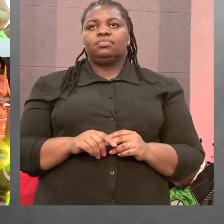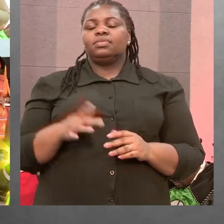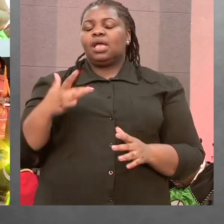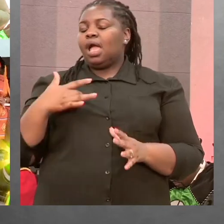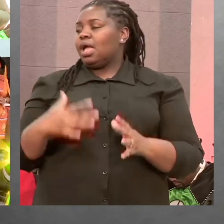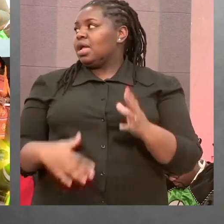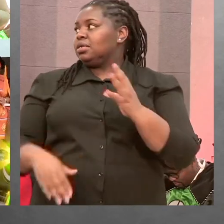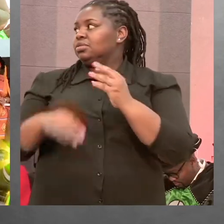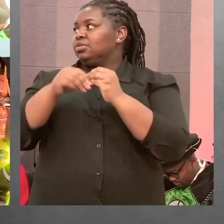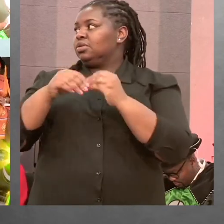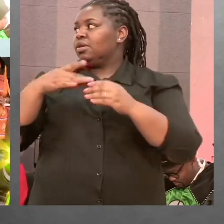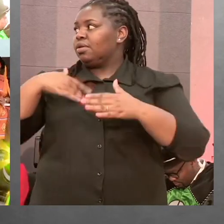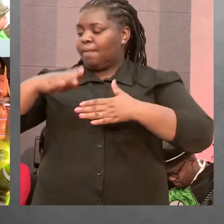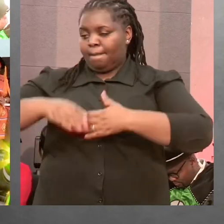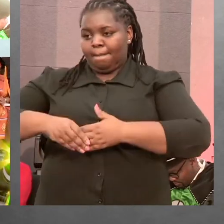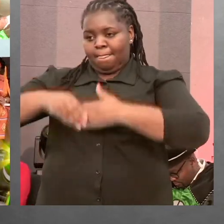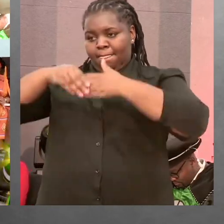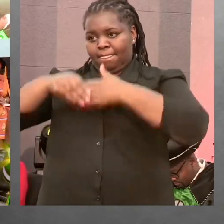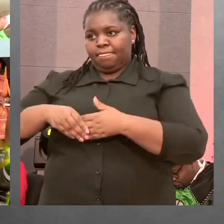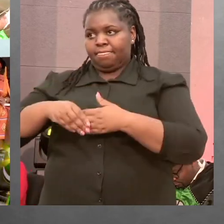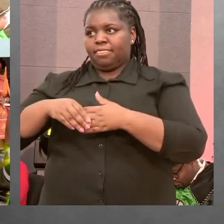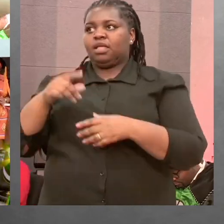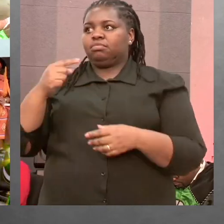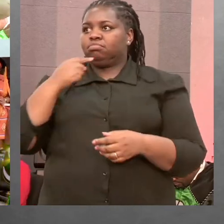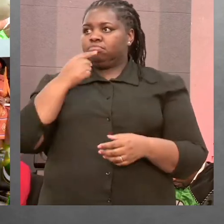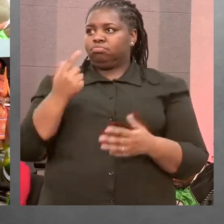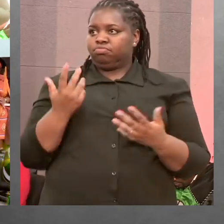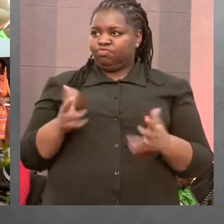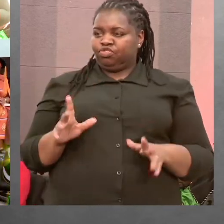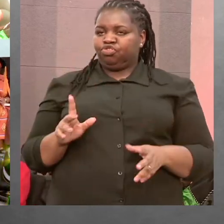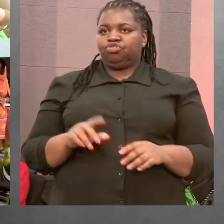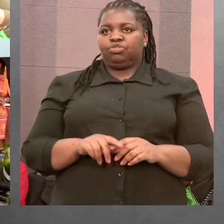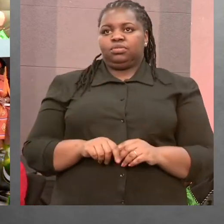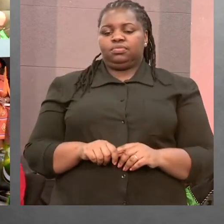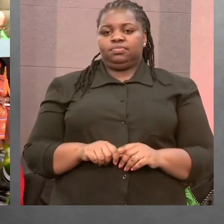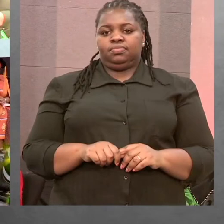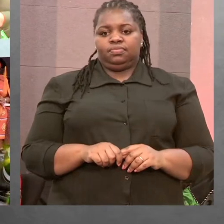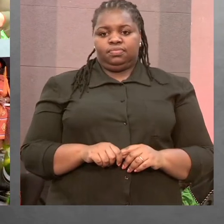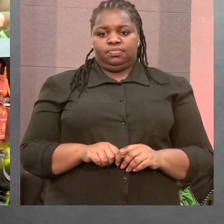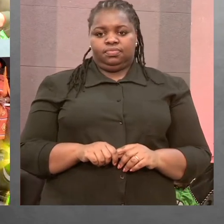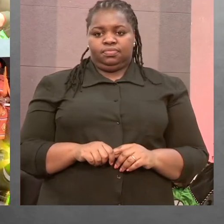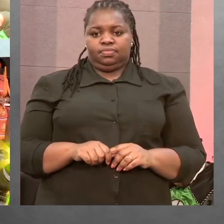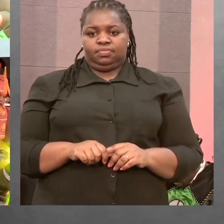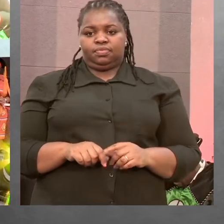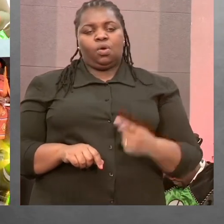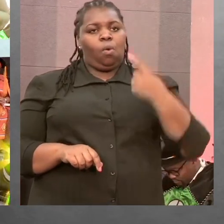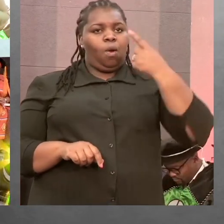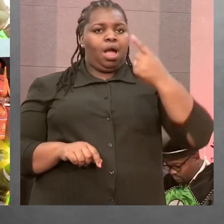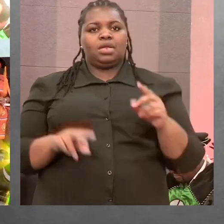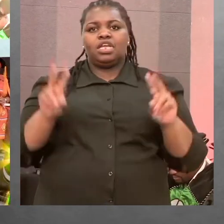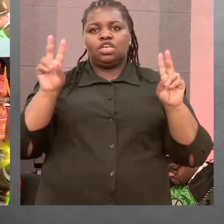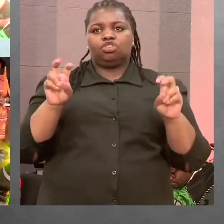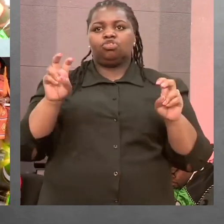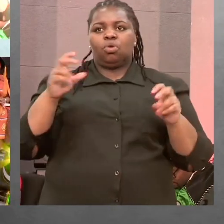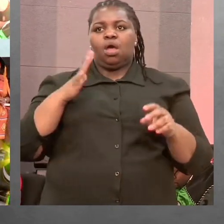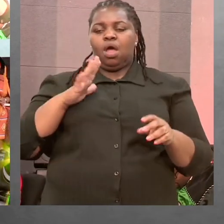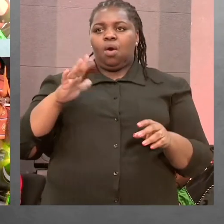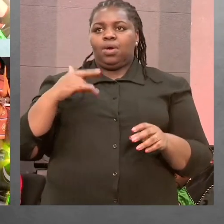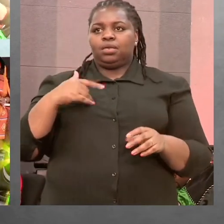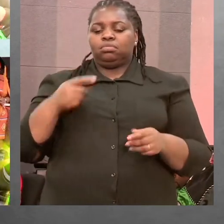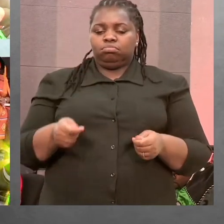adding to the congratulatory messages that have been said here, one issue that I would want to